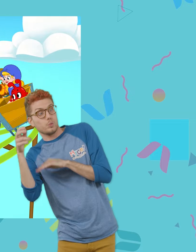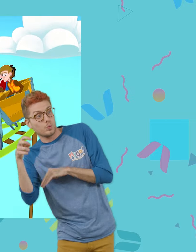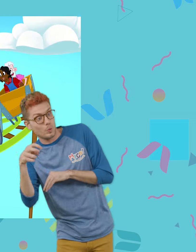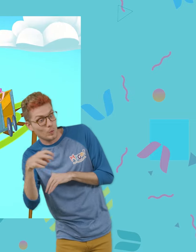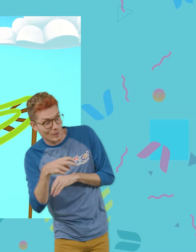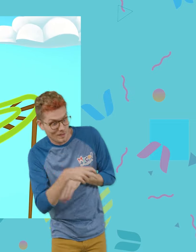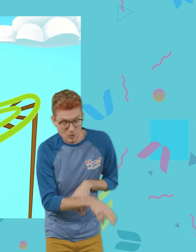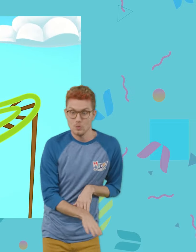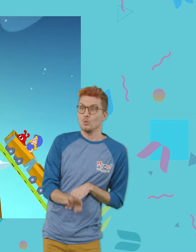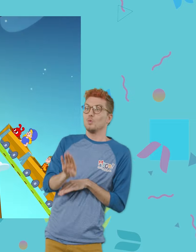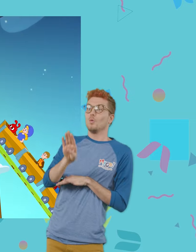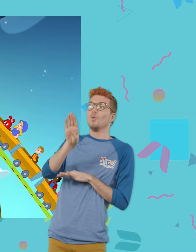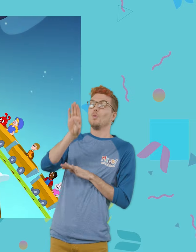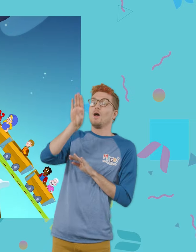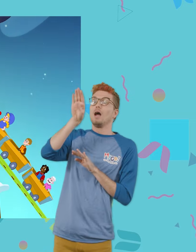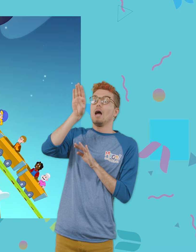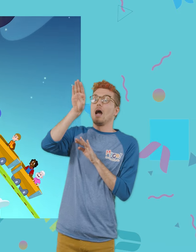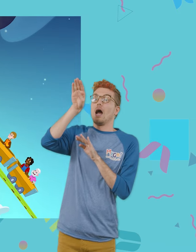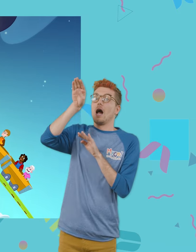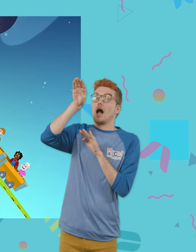Woohoo!